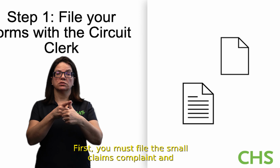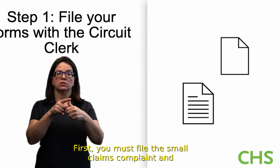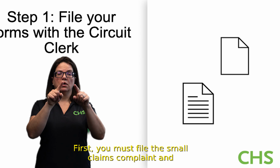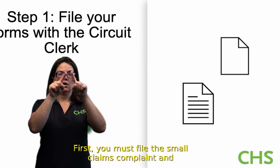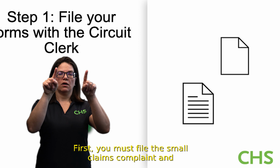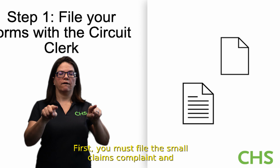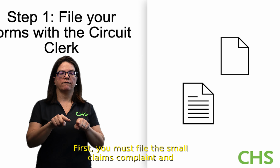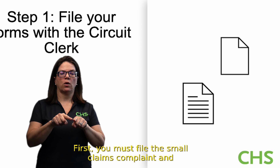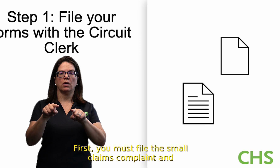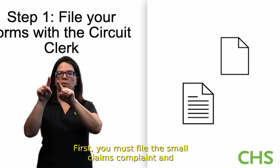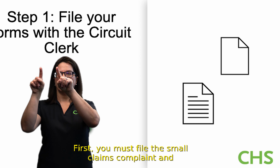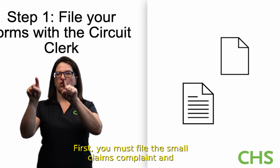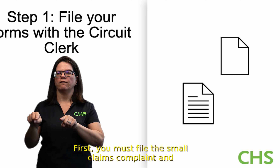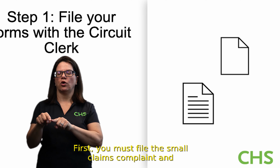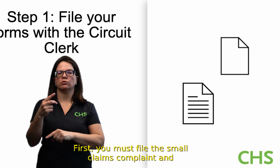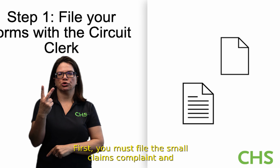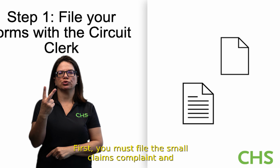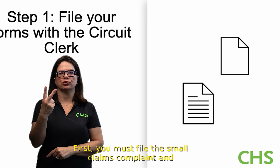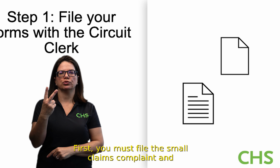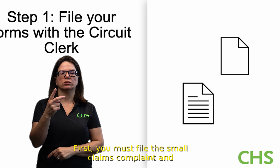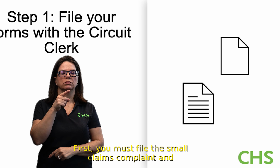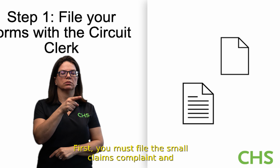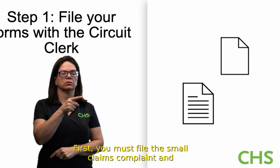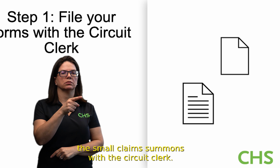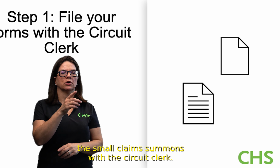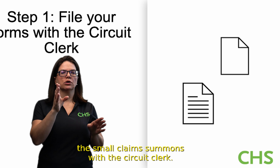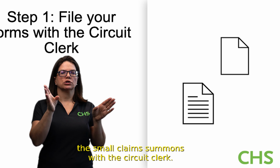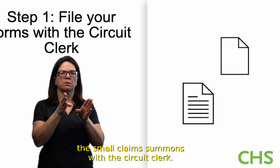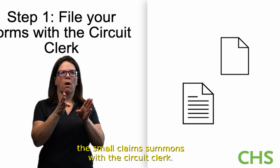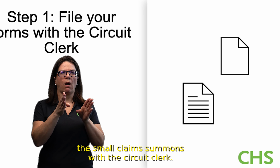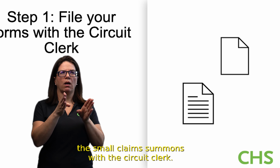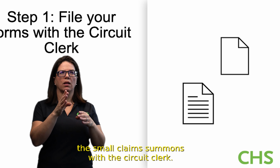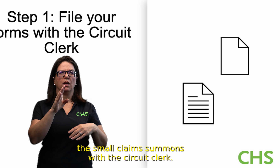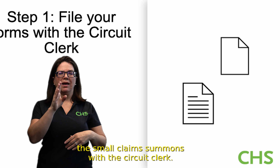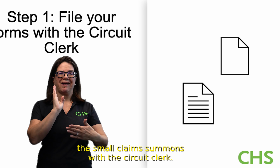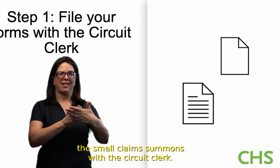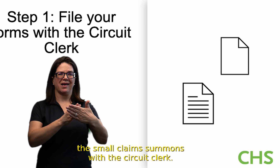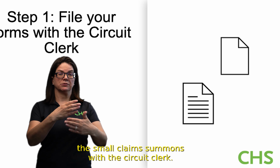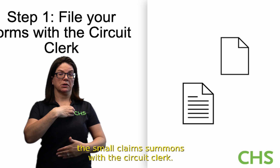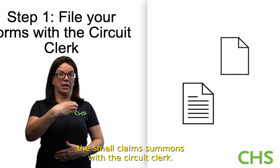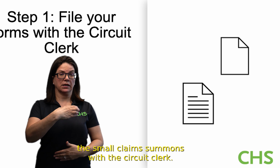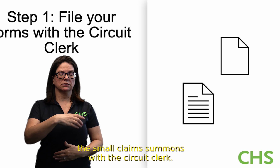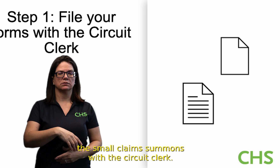First, you must file the small claims complaint and the small claims summons with the circuit